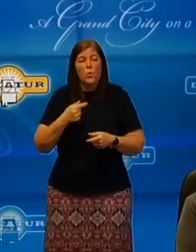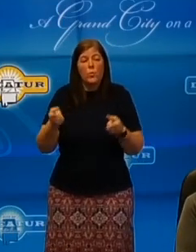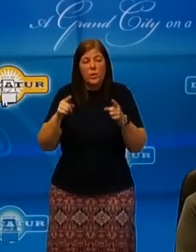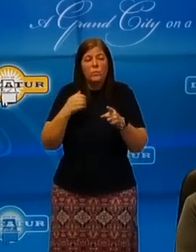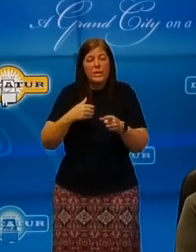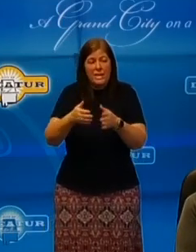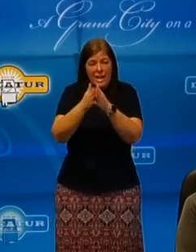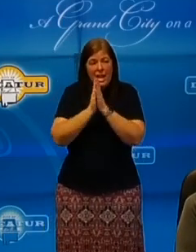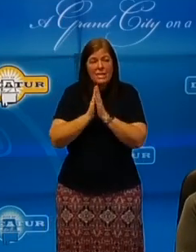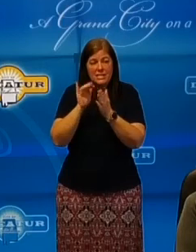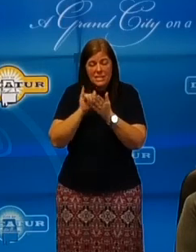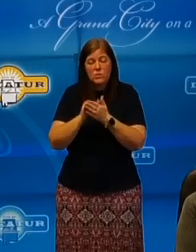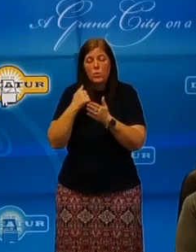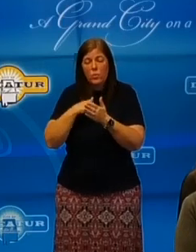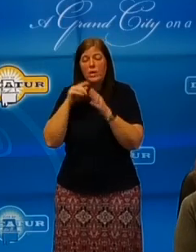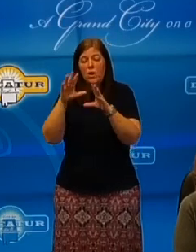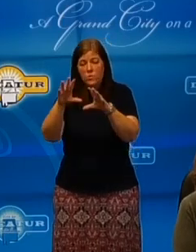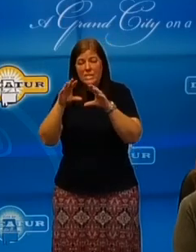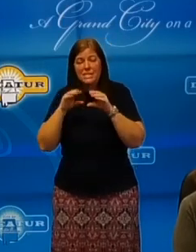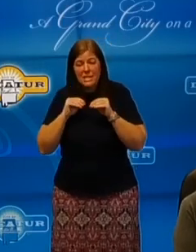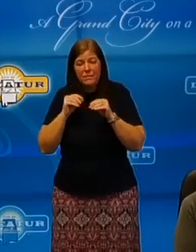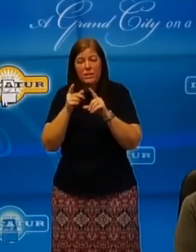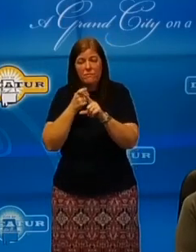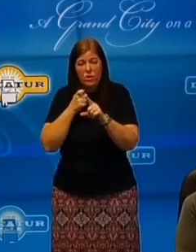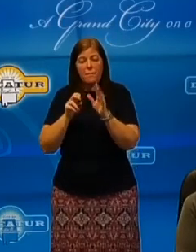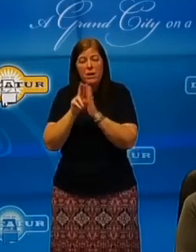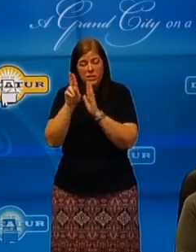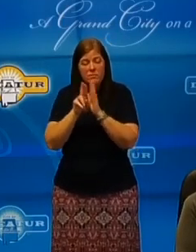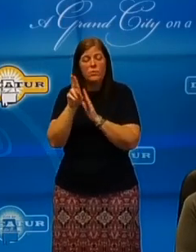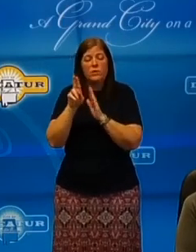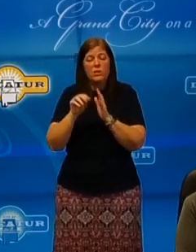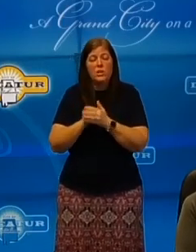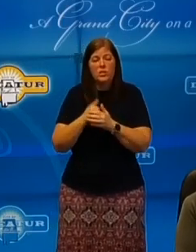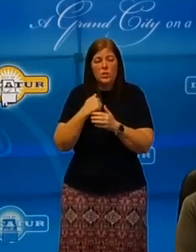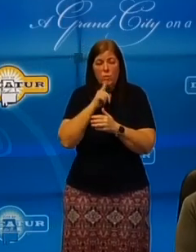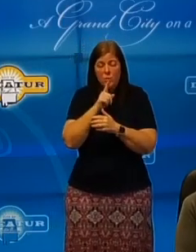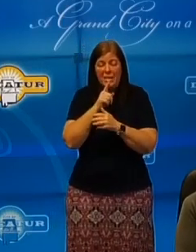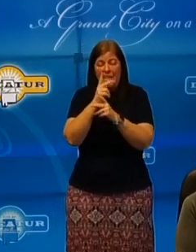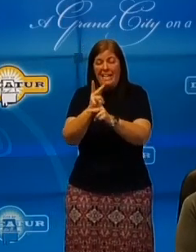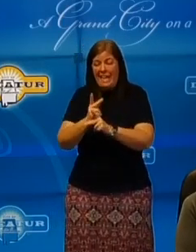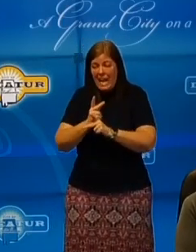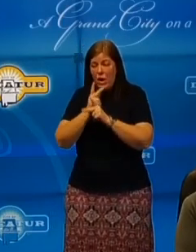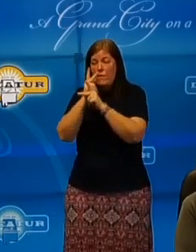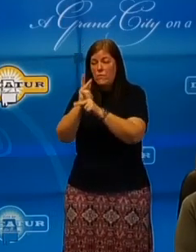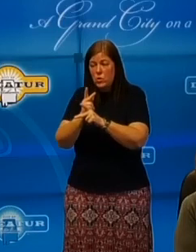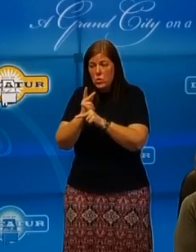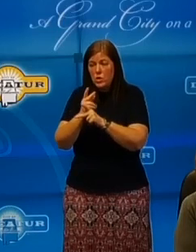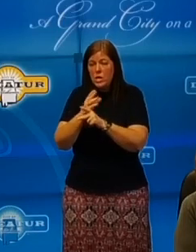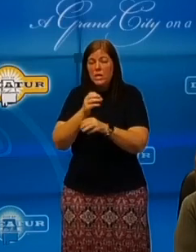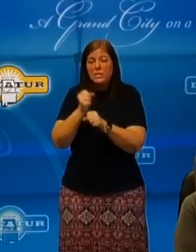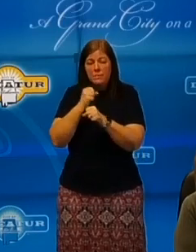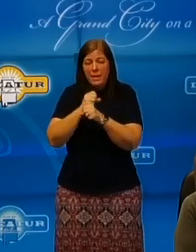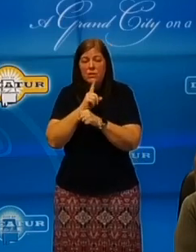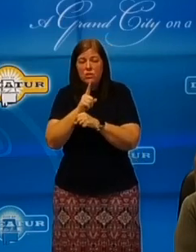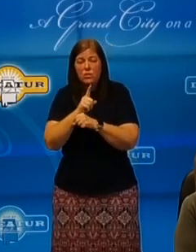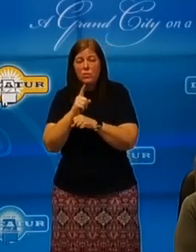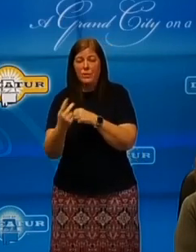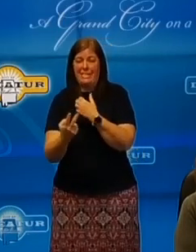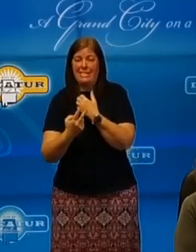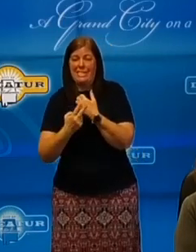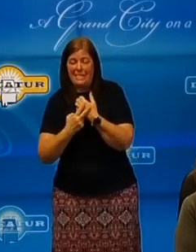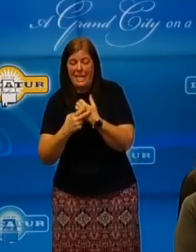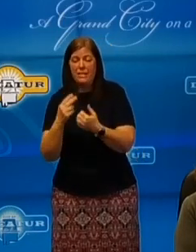that's what we receive. So we're being very careful to conserve it just in case of a surge. But